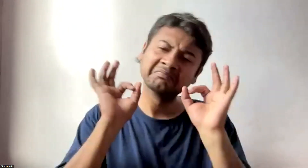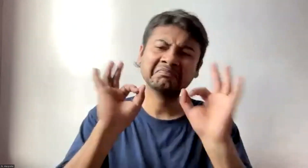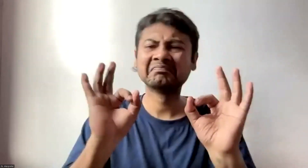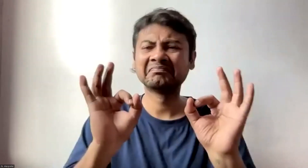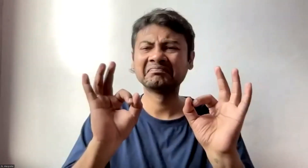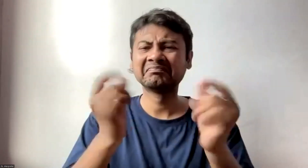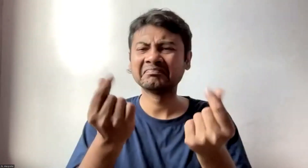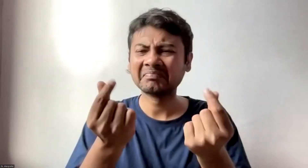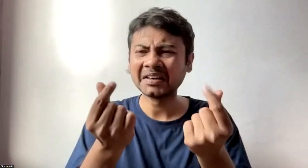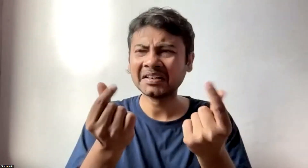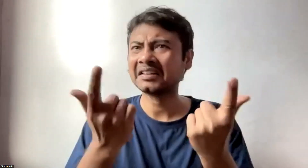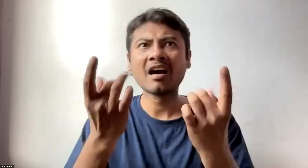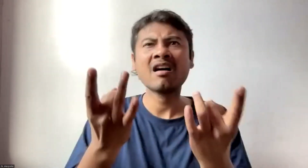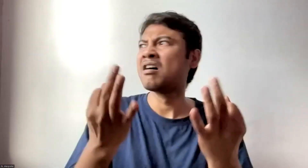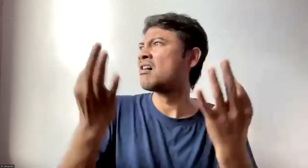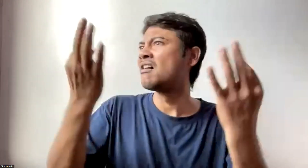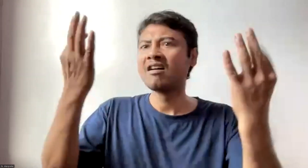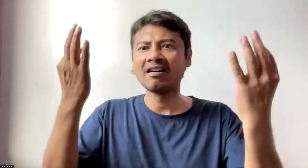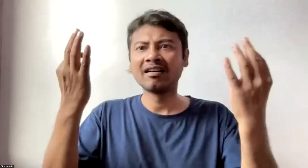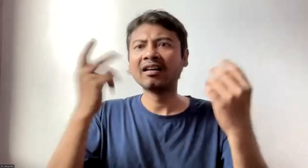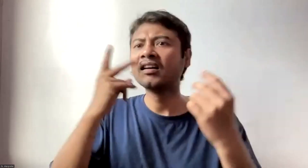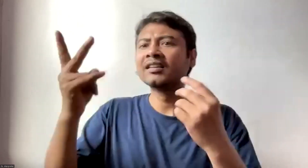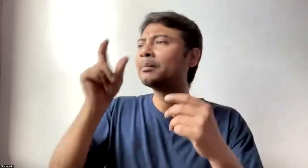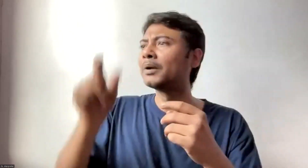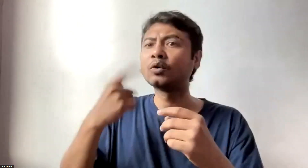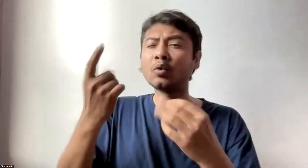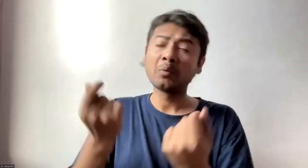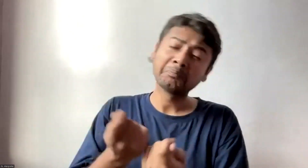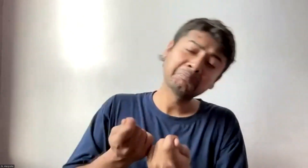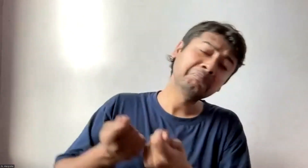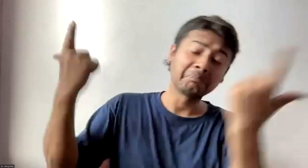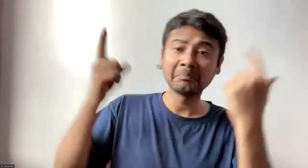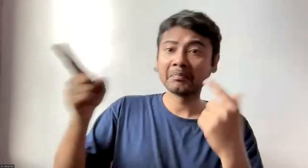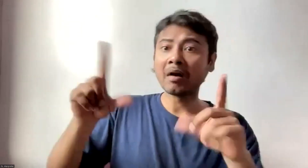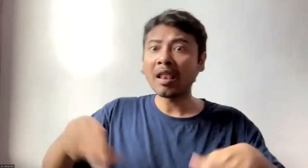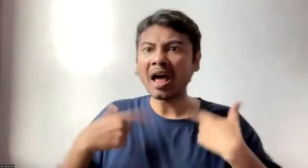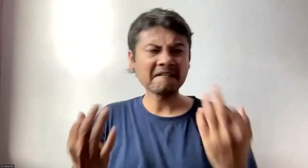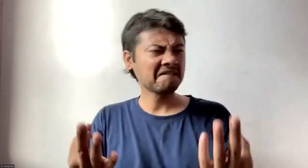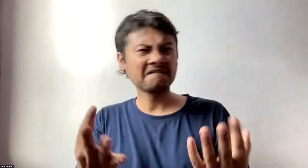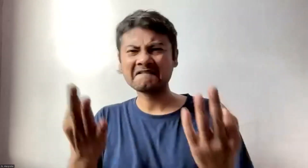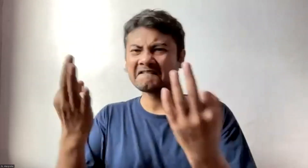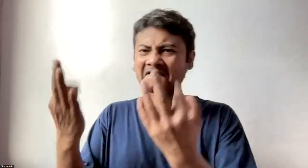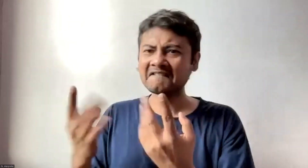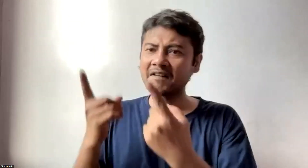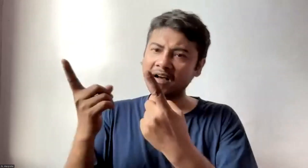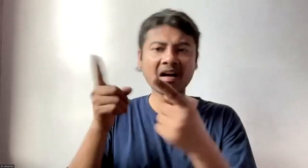Like how a rich person enjoys his life, that kind of life is present in the heavenly